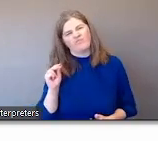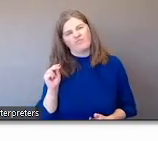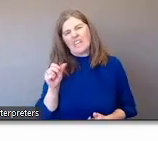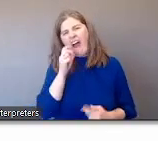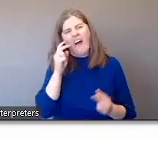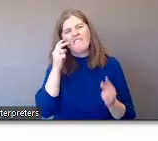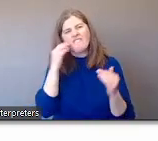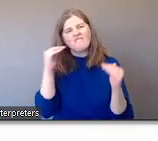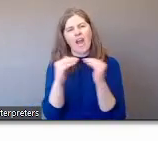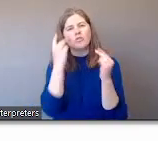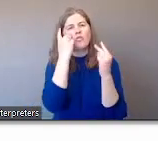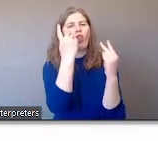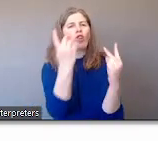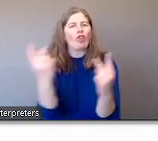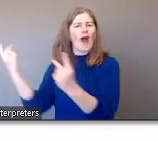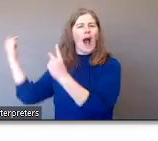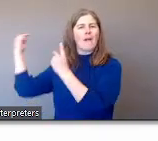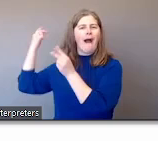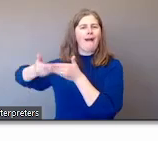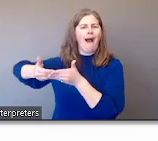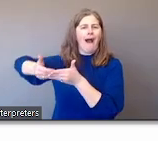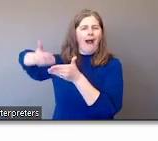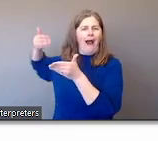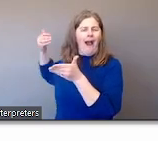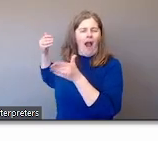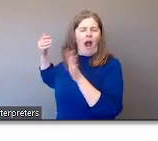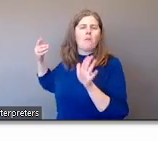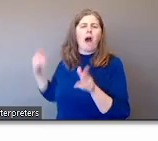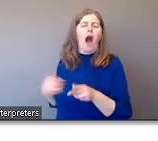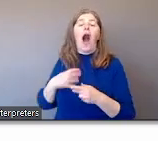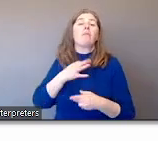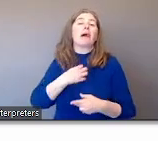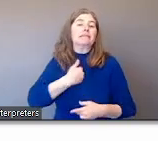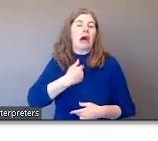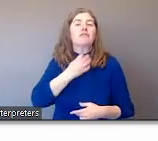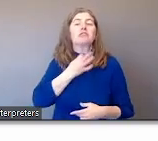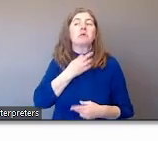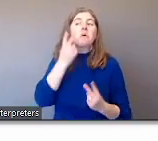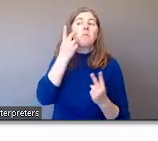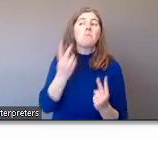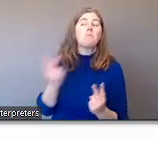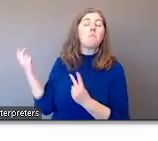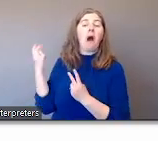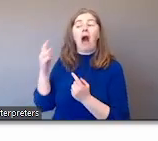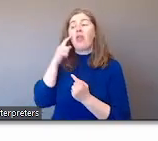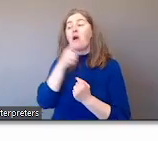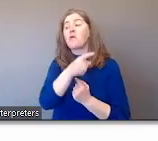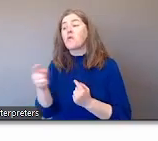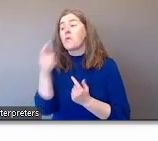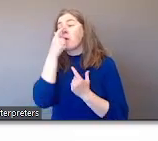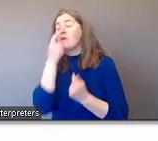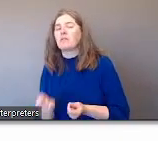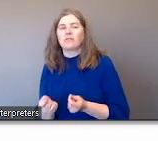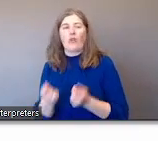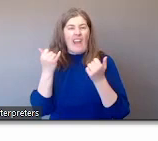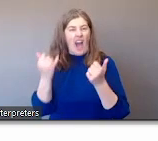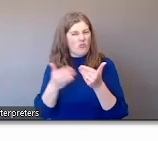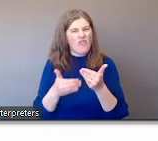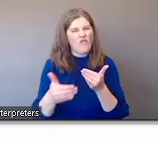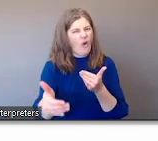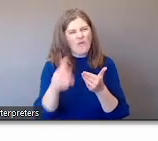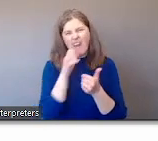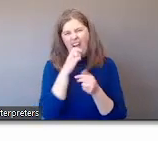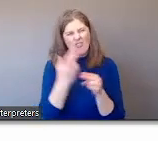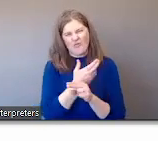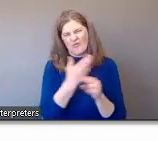back at previous times. I just wanted to show, I was curious. I thought you might be interested, but really we're